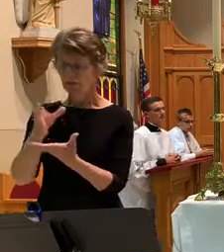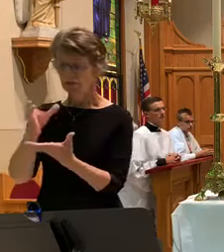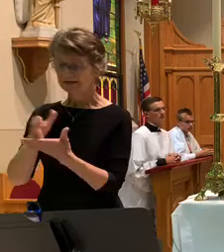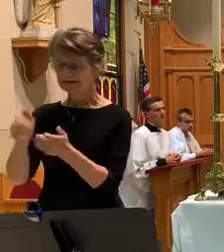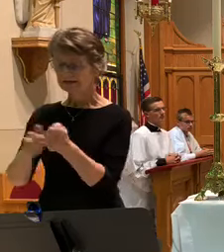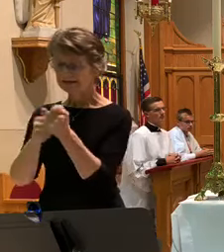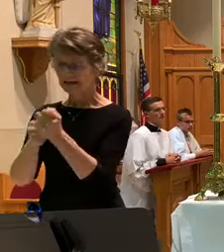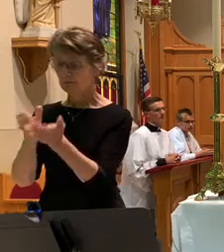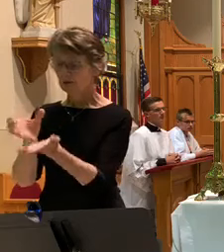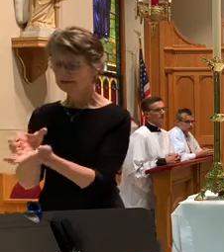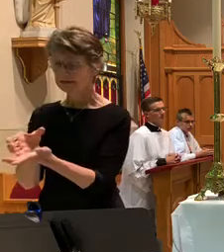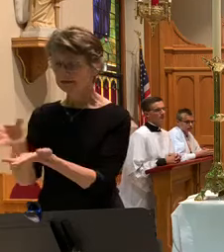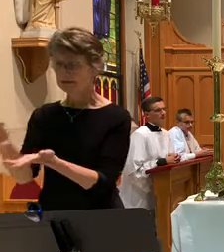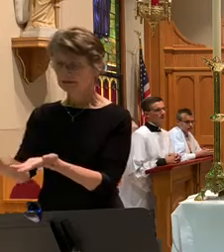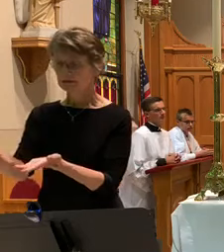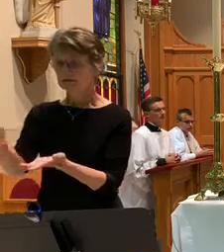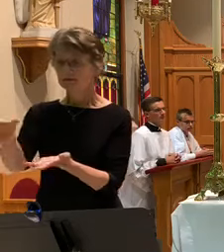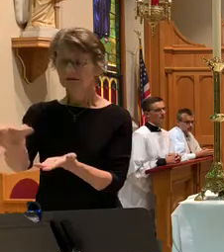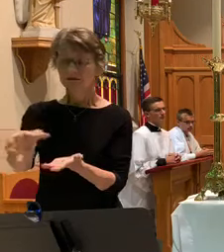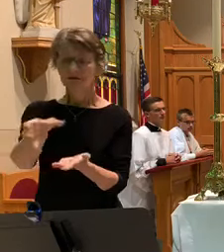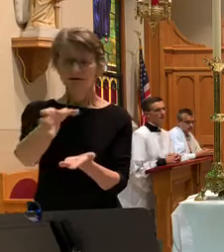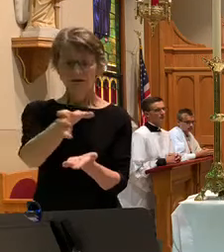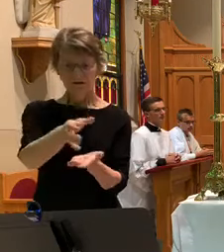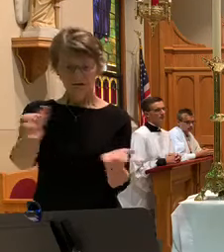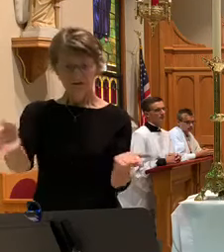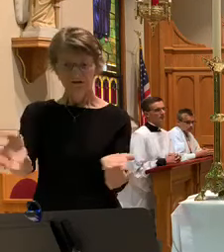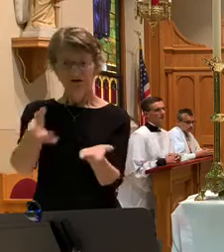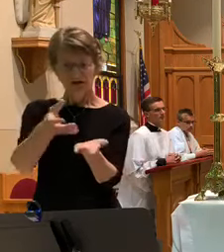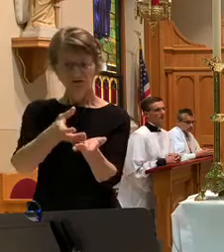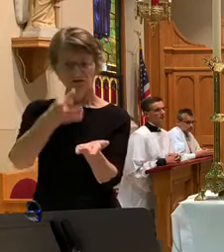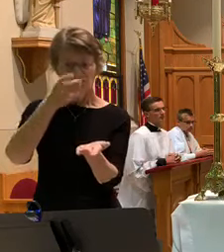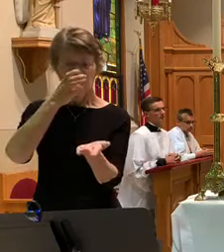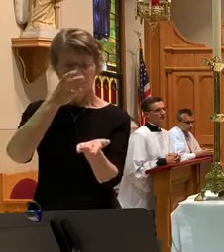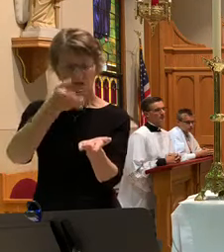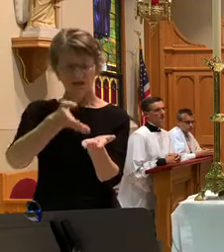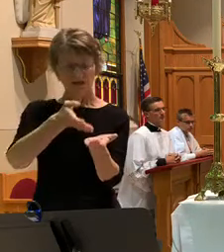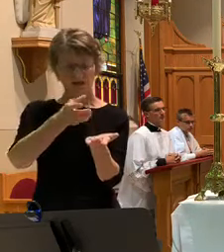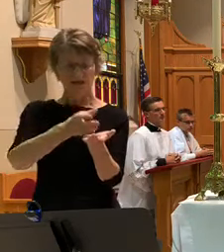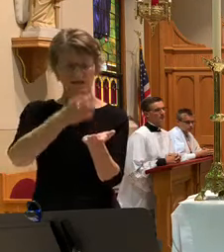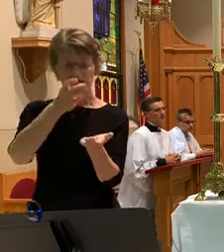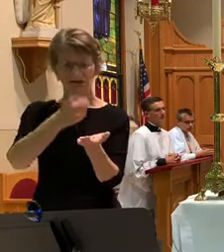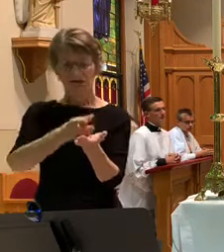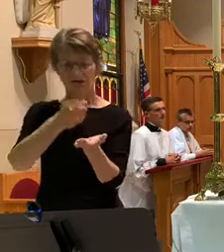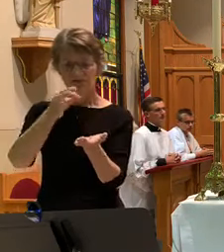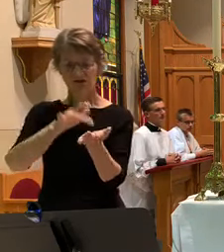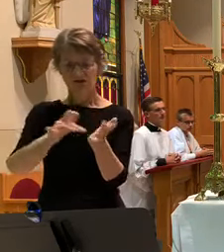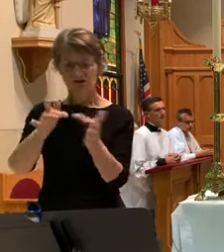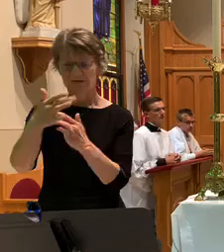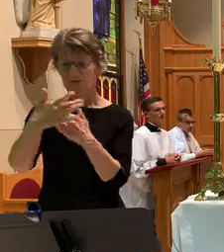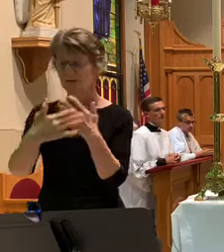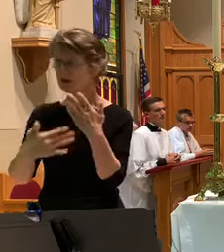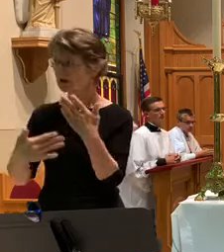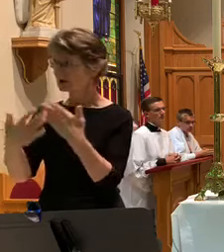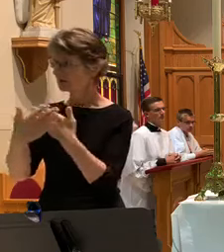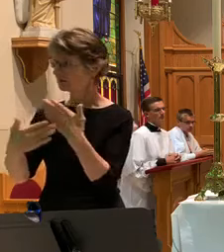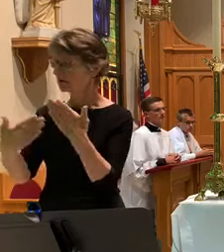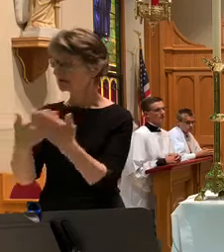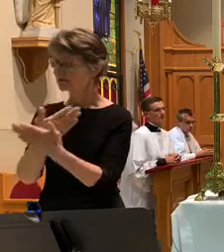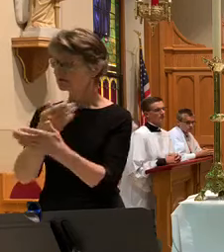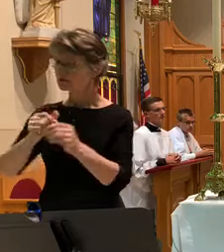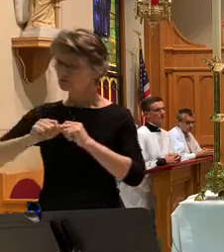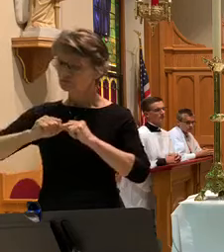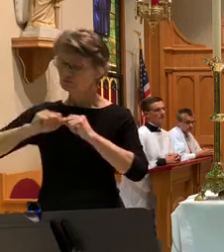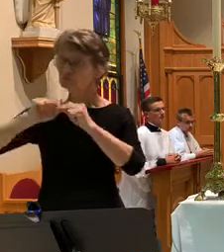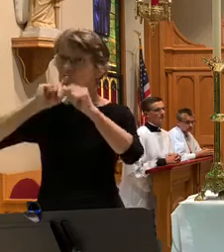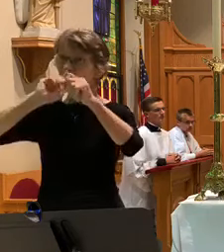his disciples, saying, "Take this, all of you, and drink from it, for this is the chalice of my blood,